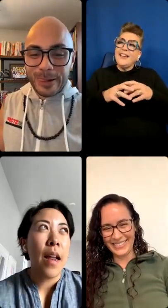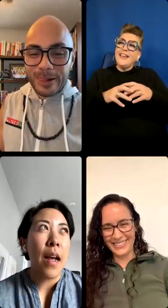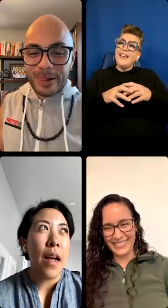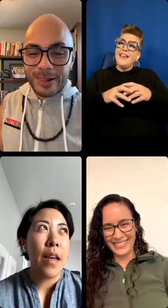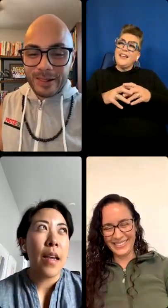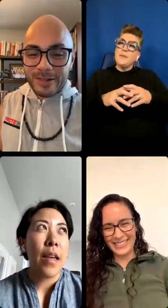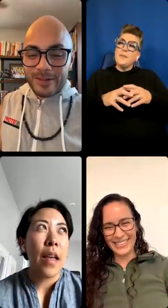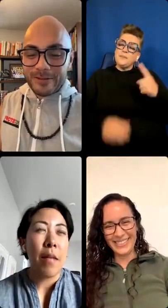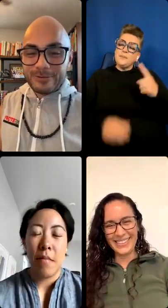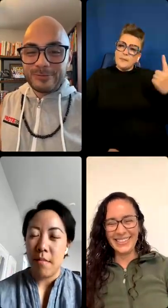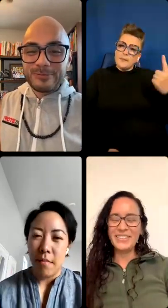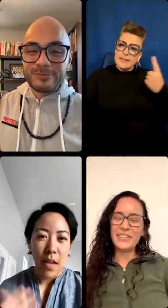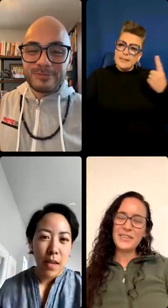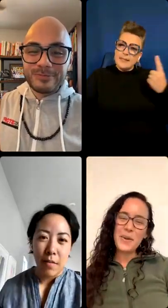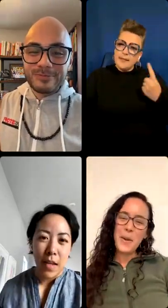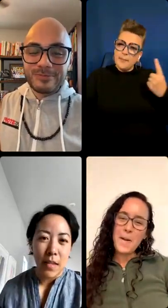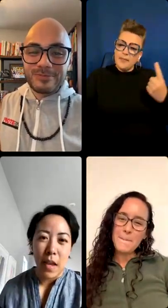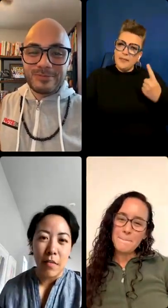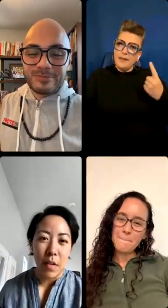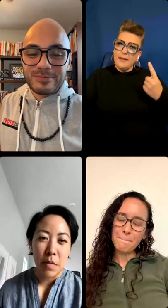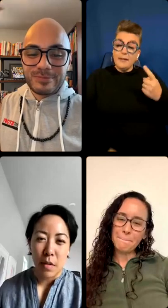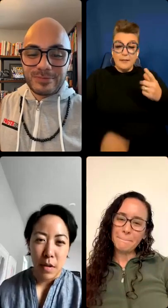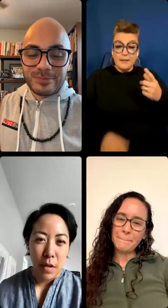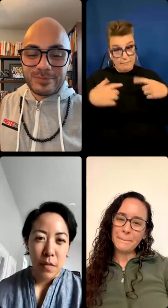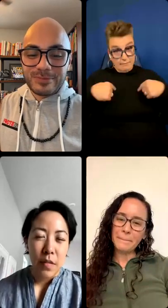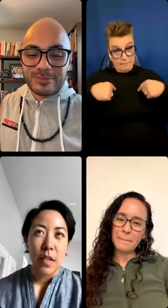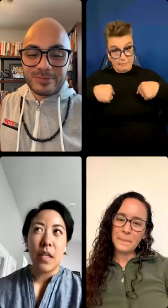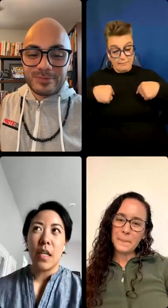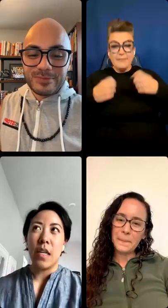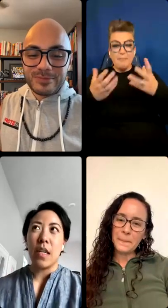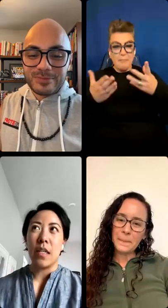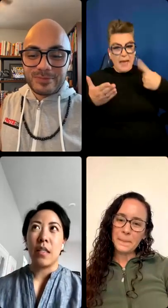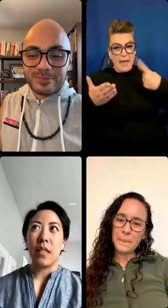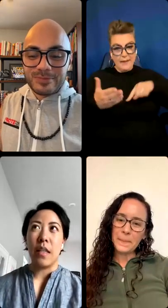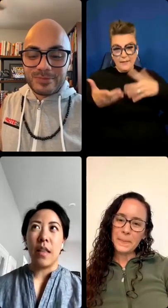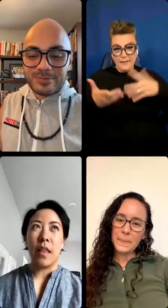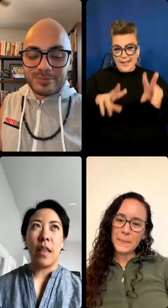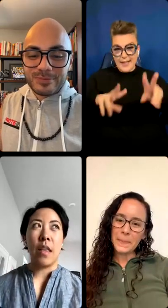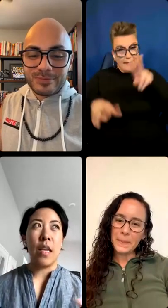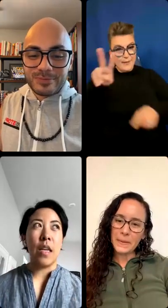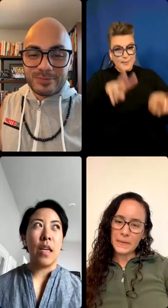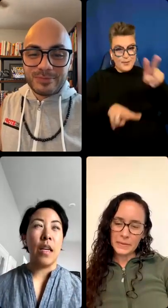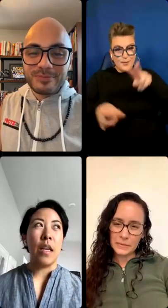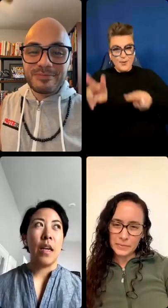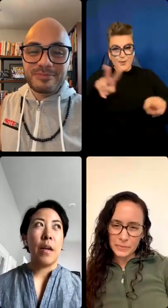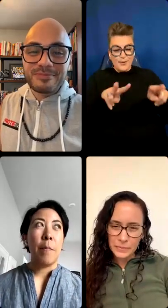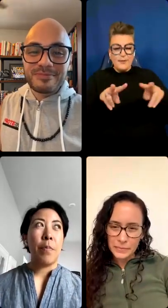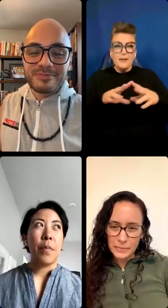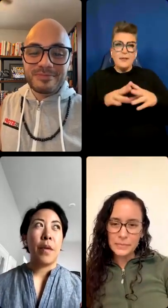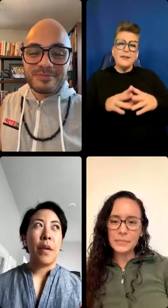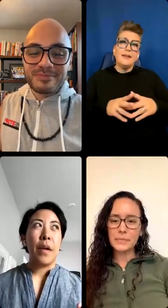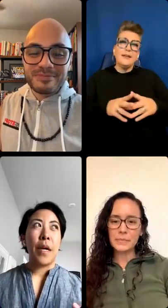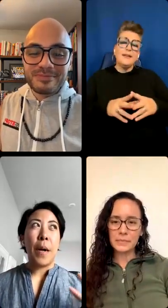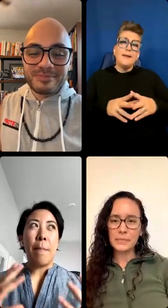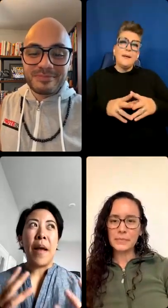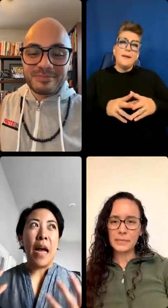Something that I and many of us have observed is the